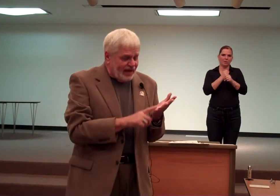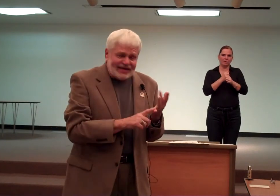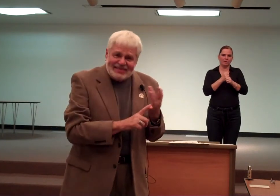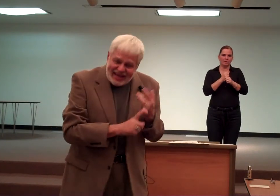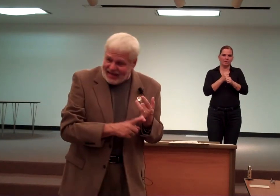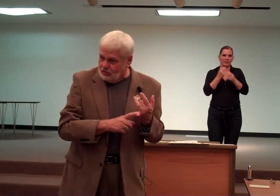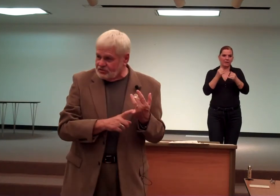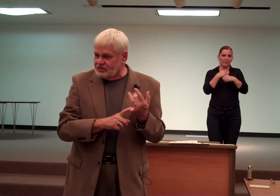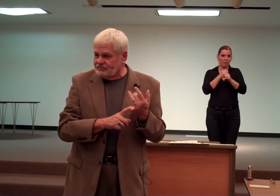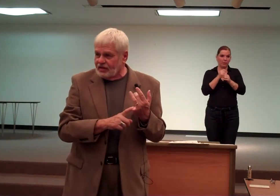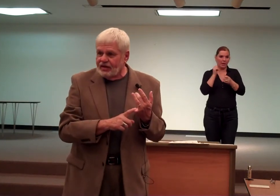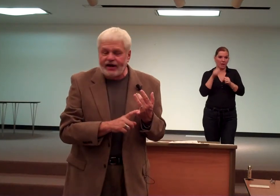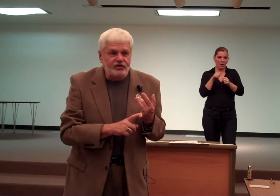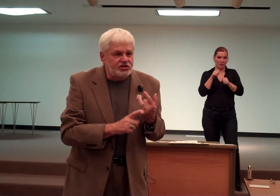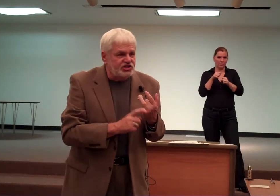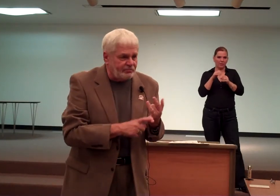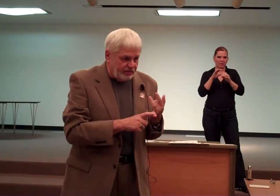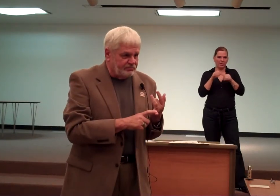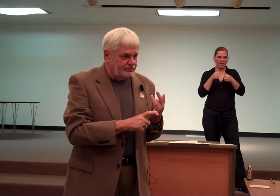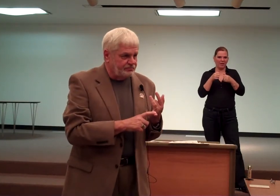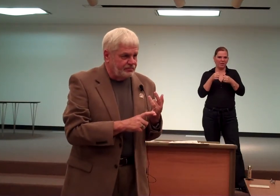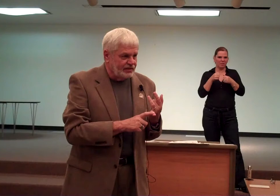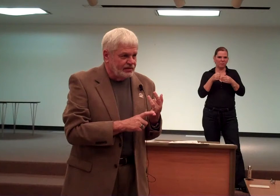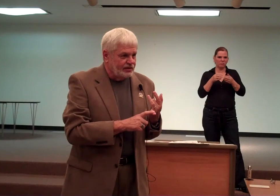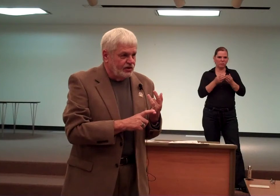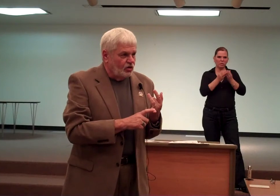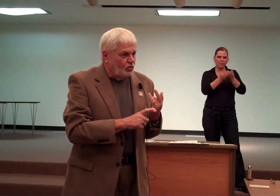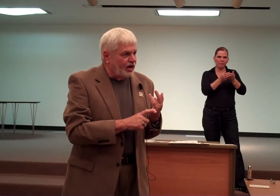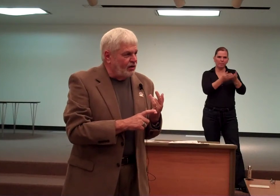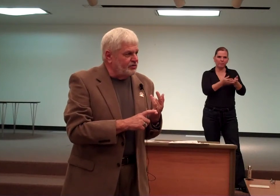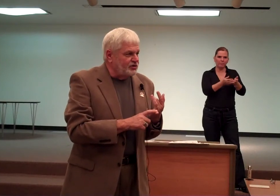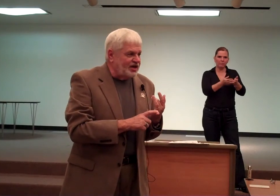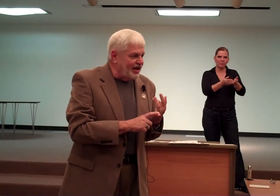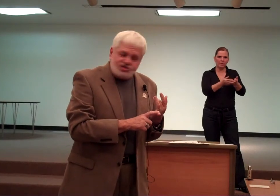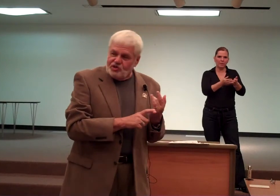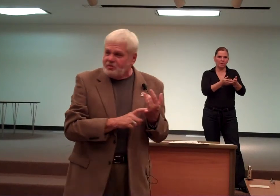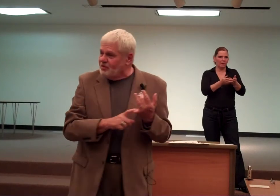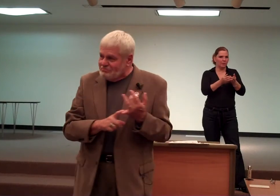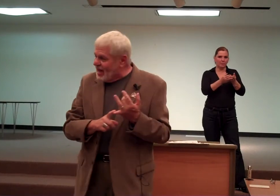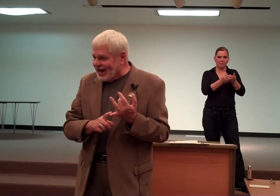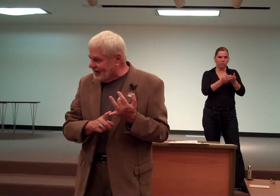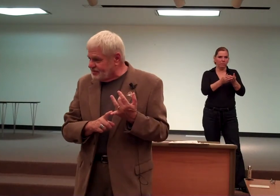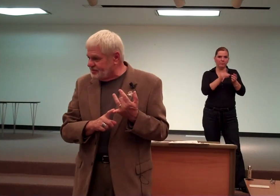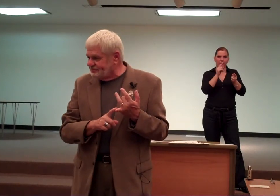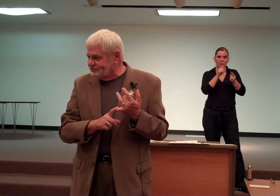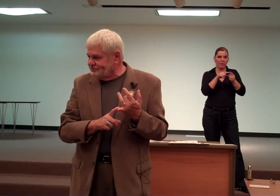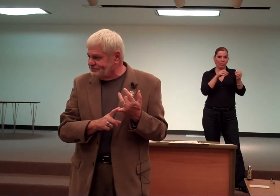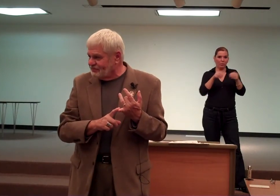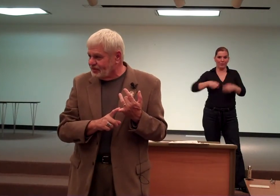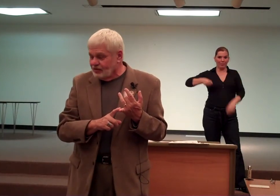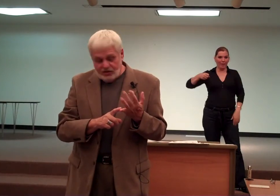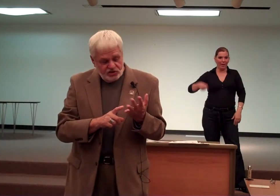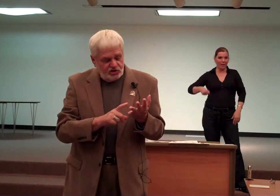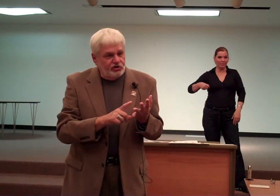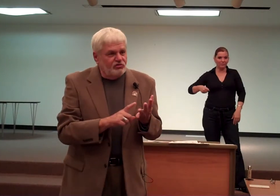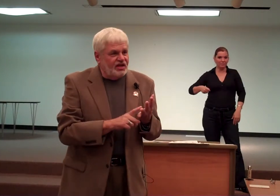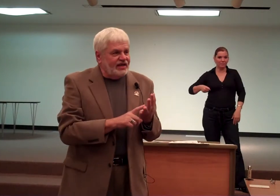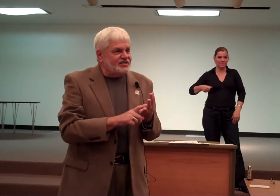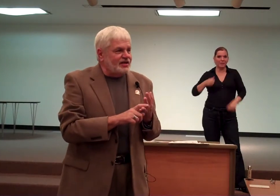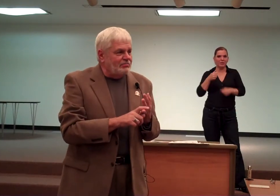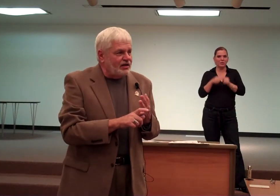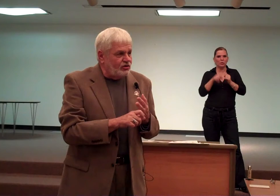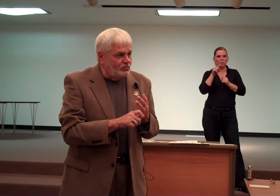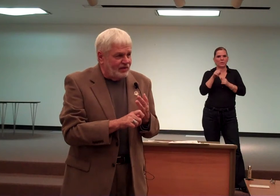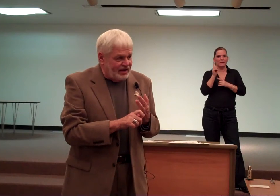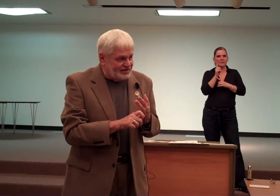Now, if you're making nails, how do you ship them? Well, you can't ship them in bags, so you